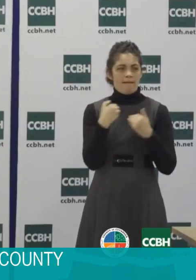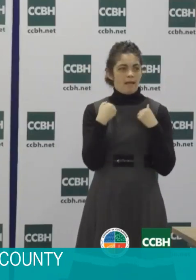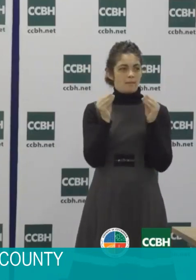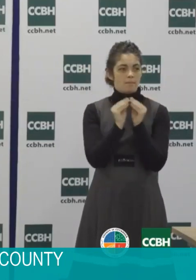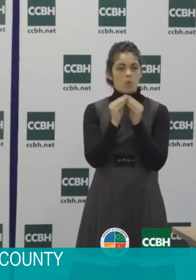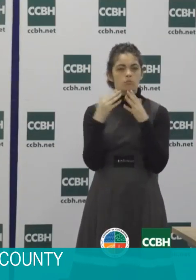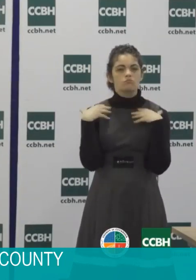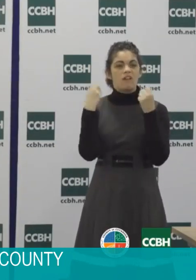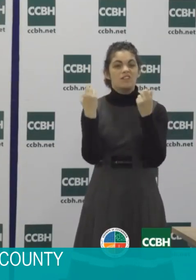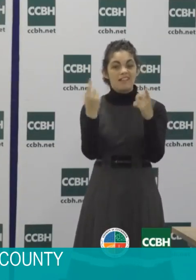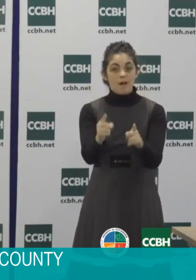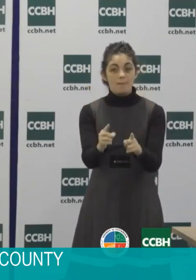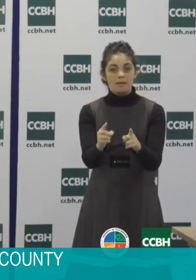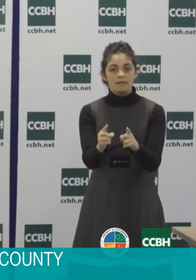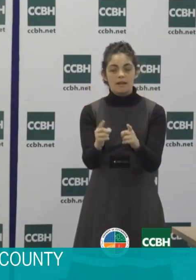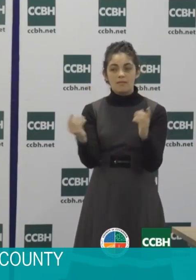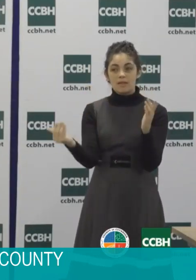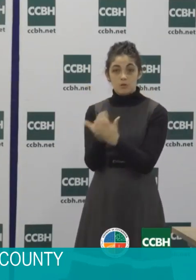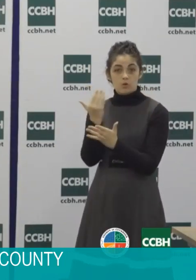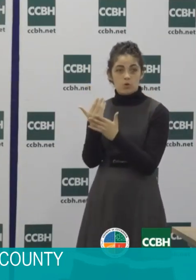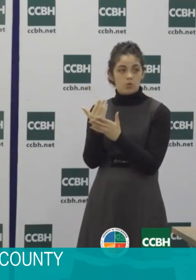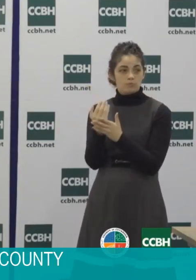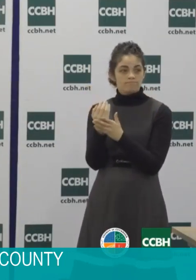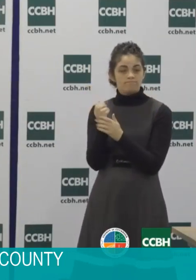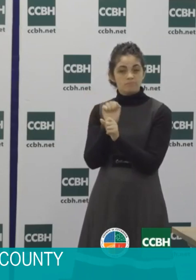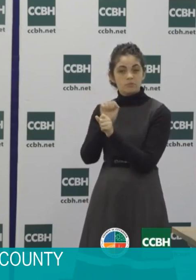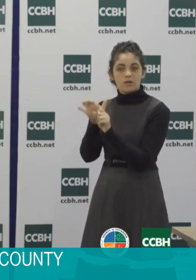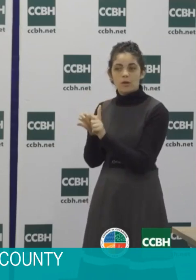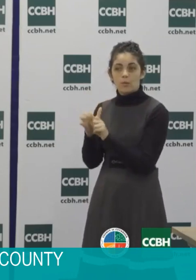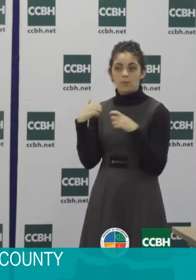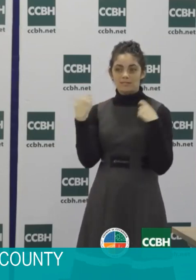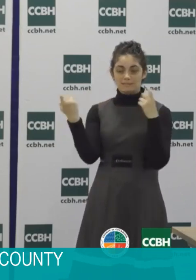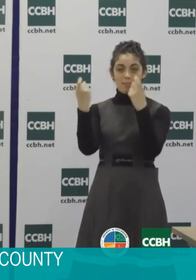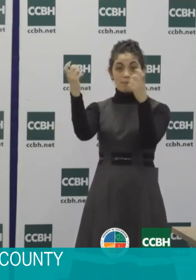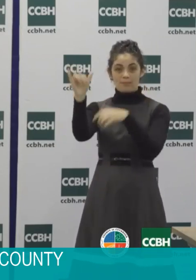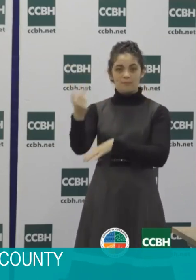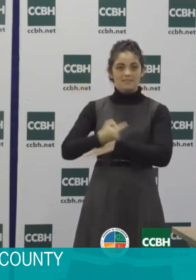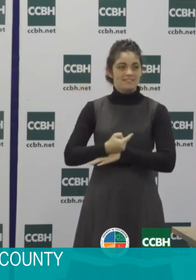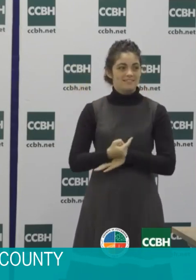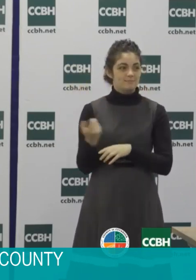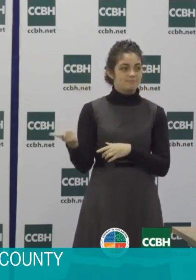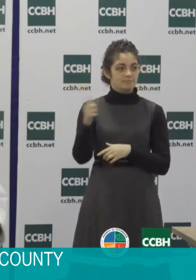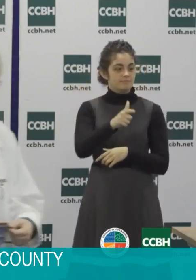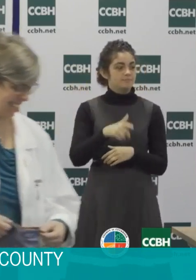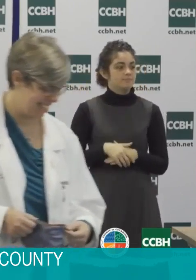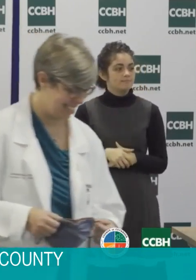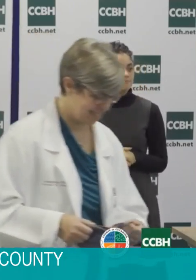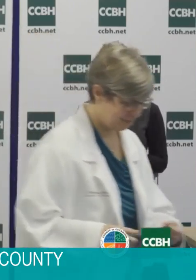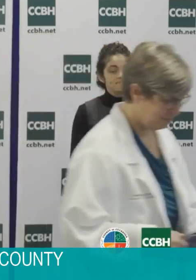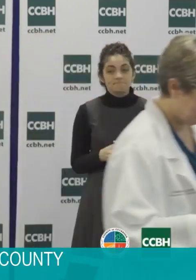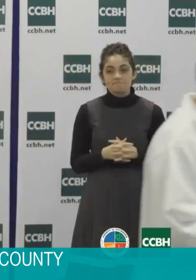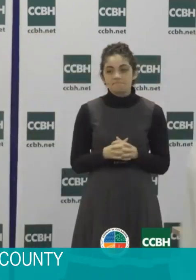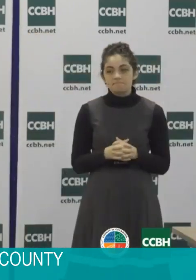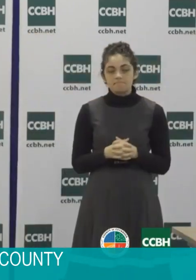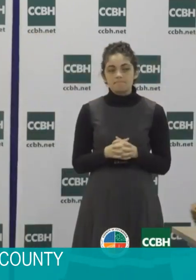more recoveries than we had new cases? We celebrate these days, so I'll let Ramona give you some more details.